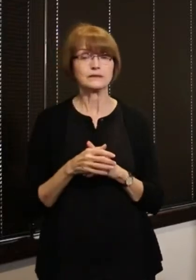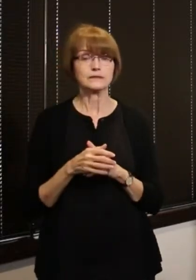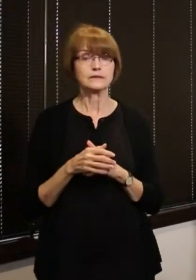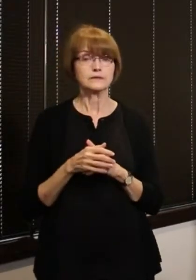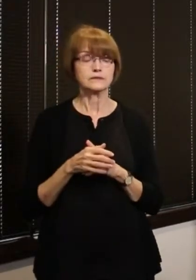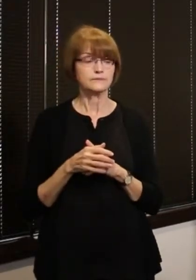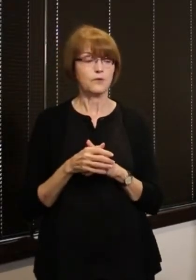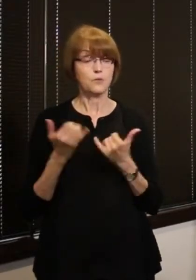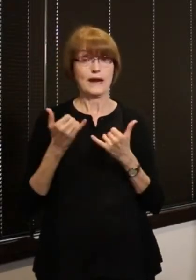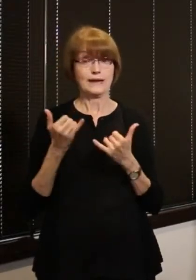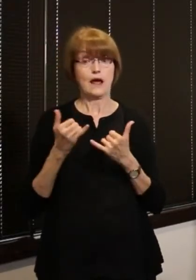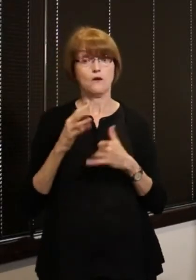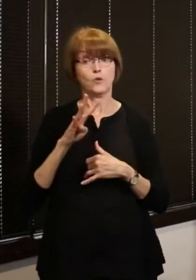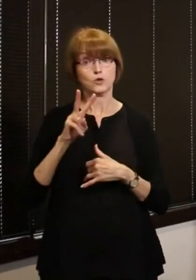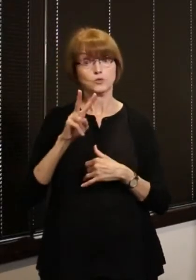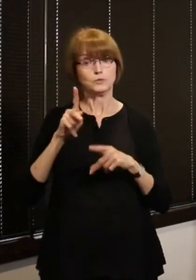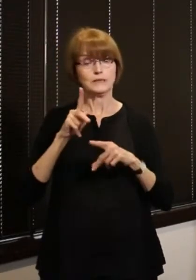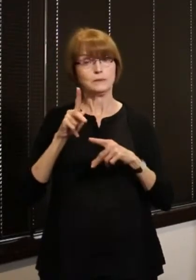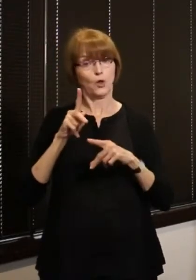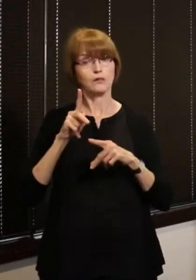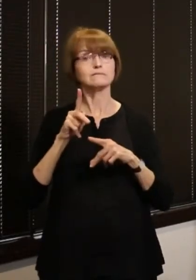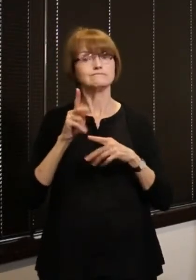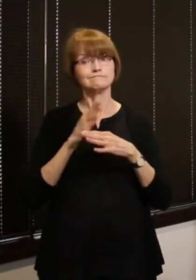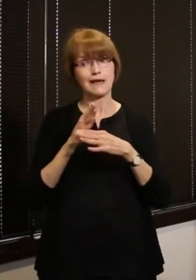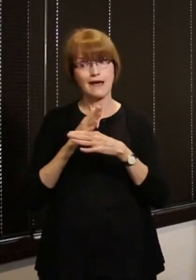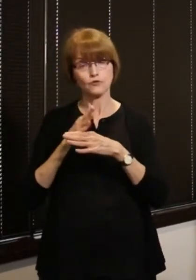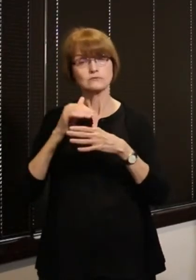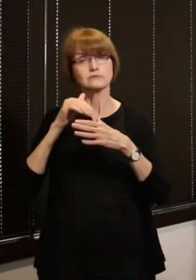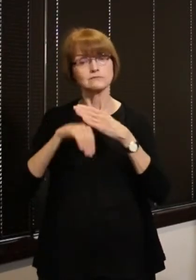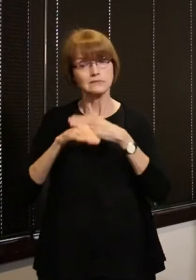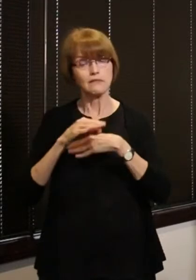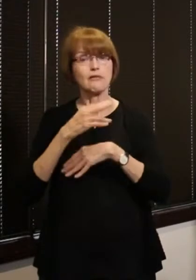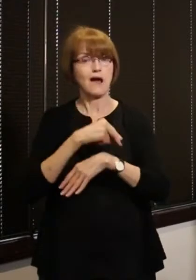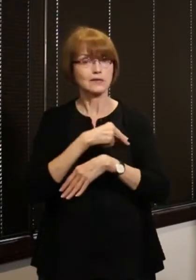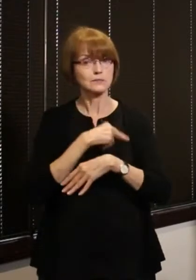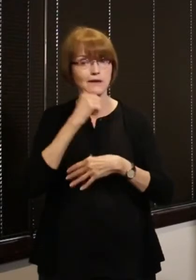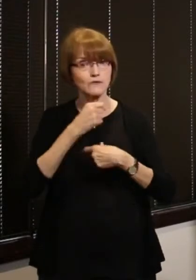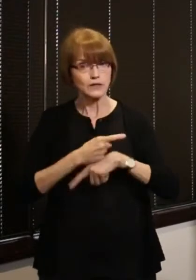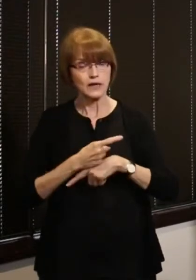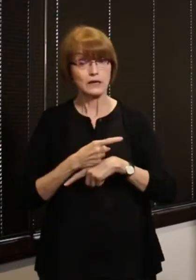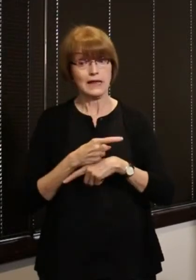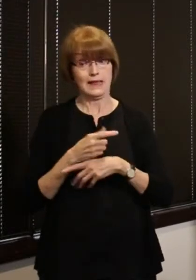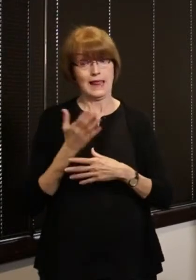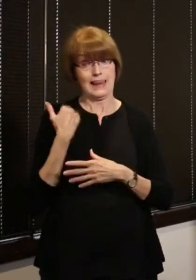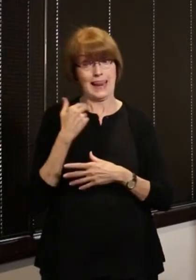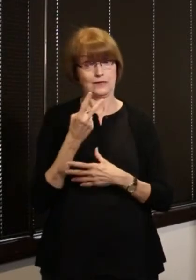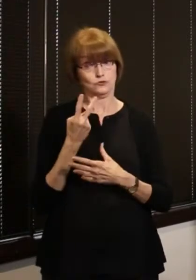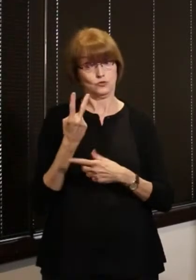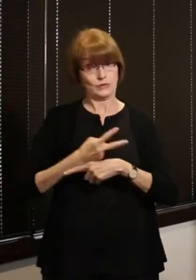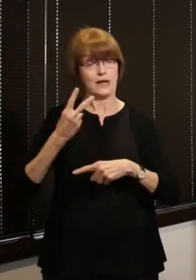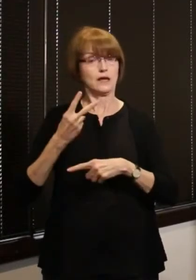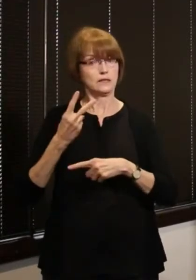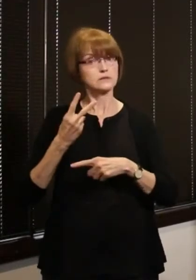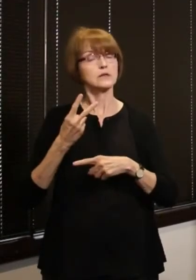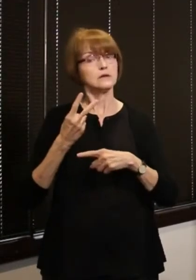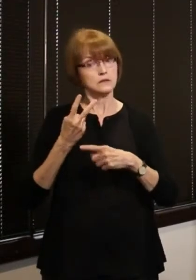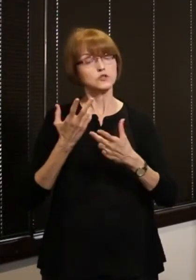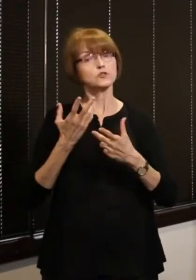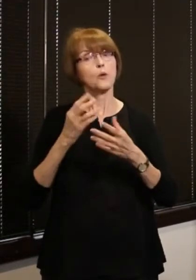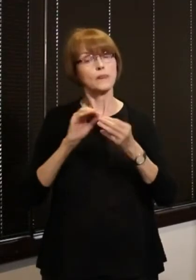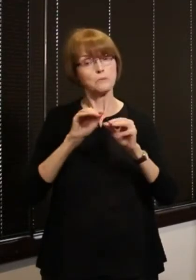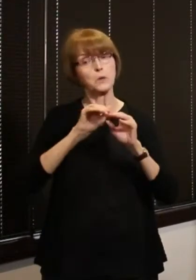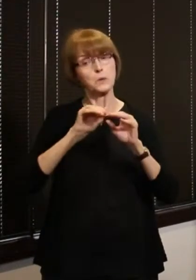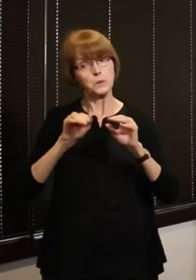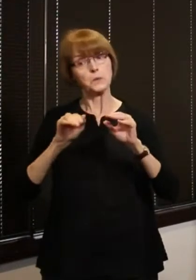at 42 right now. We have seen declining admissions for the last 2 days, and we're hopeful that that will continue. And if that